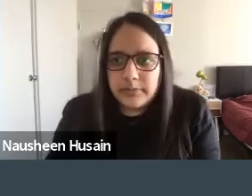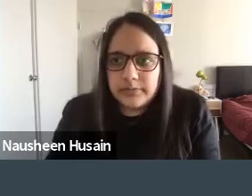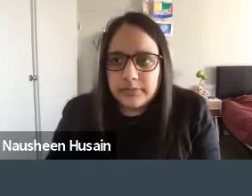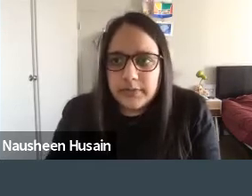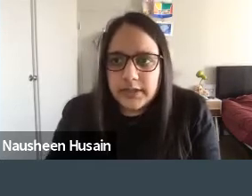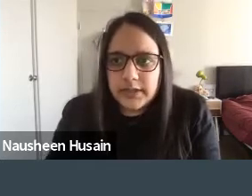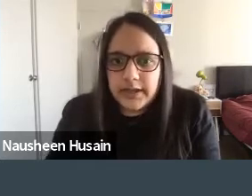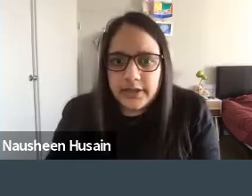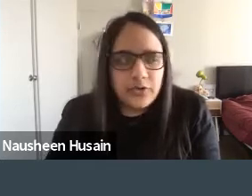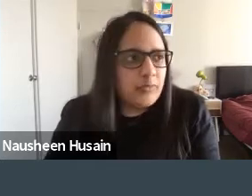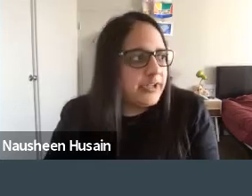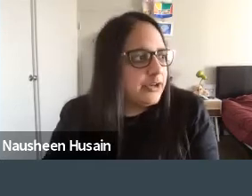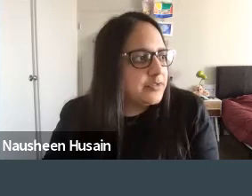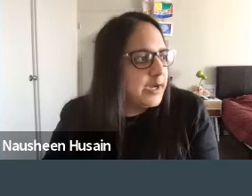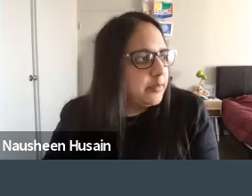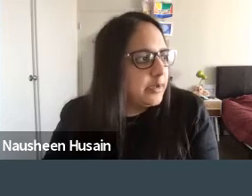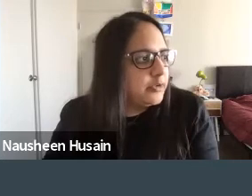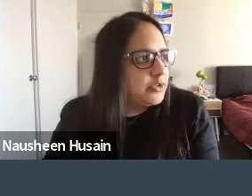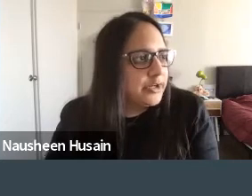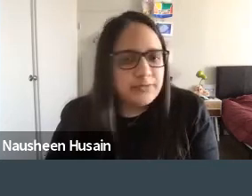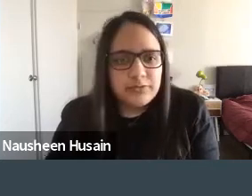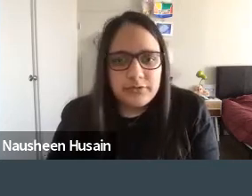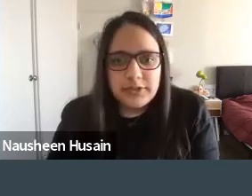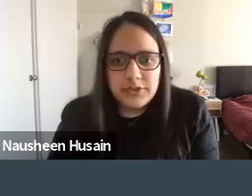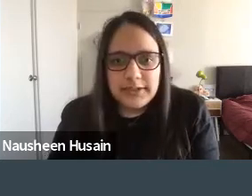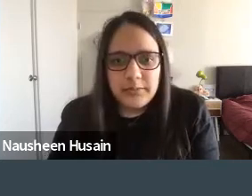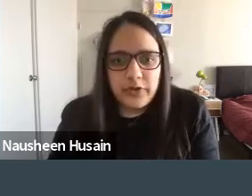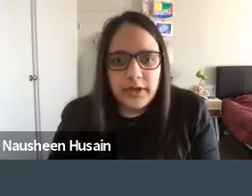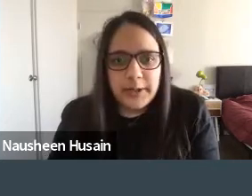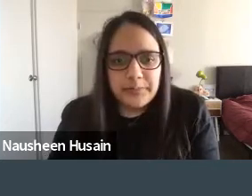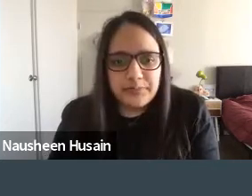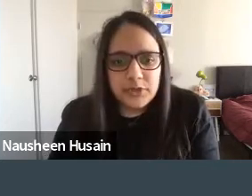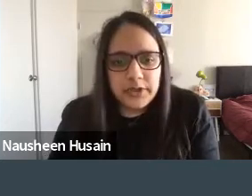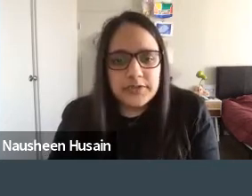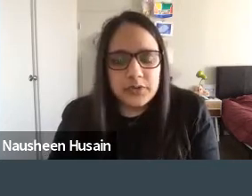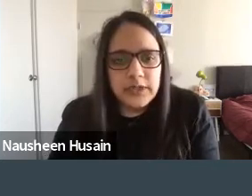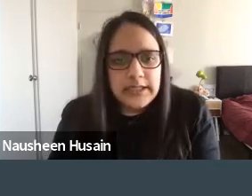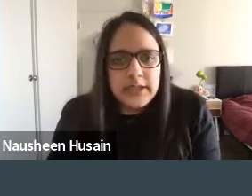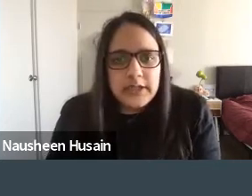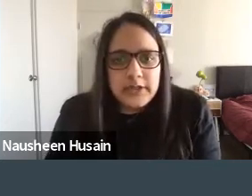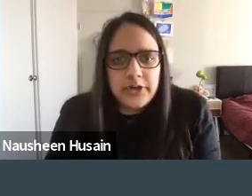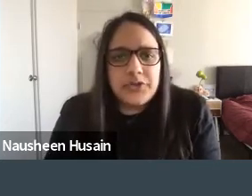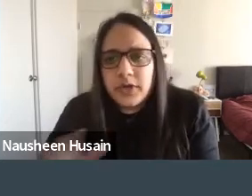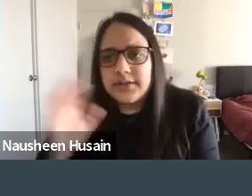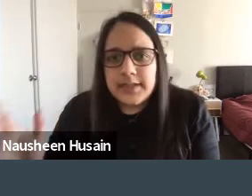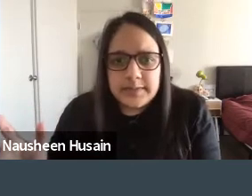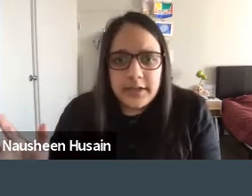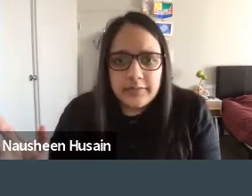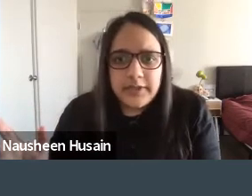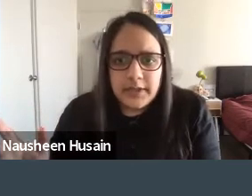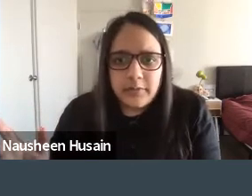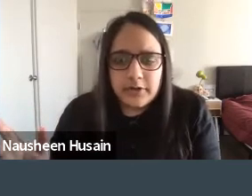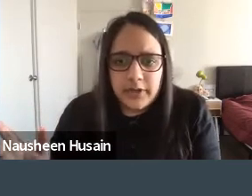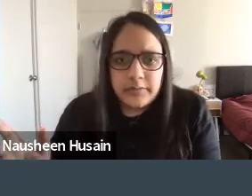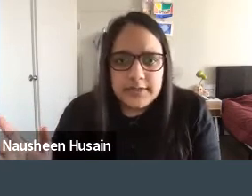I know I'm running out of time. I'm going to try to keep going. Okay, so there are two concepts that